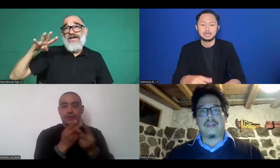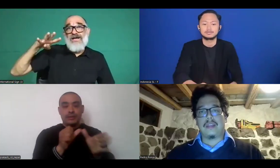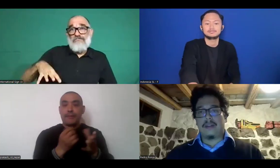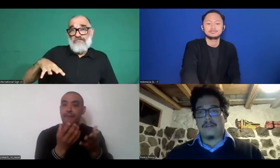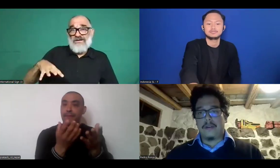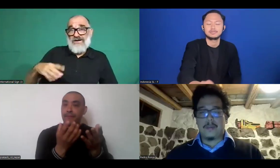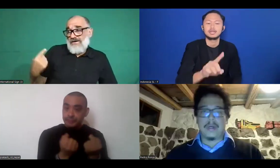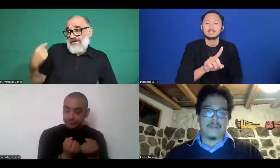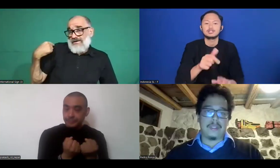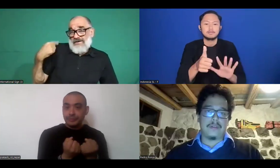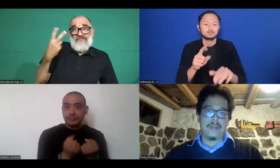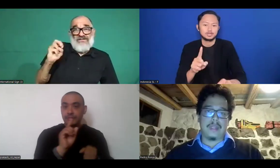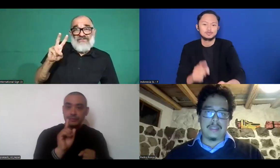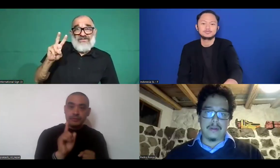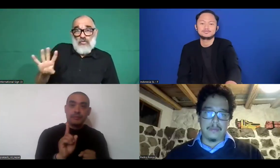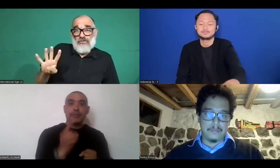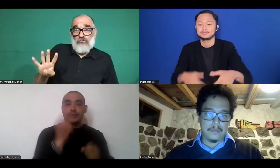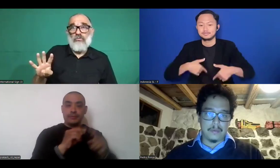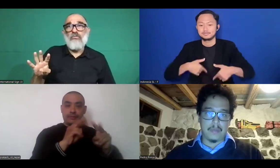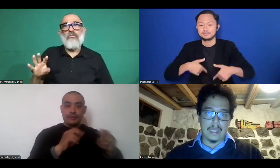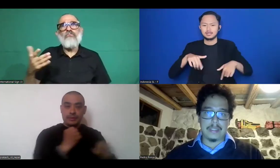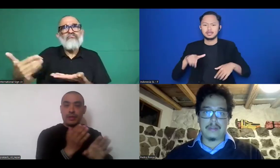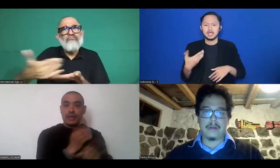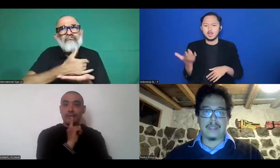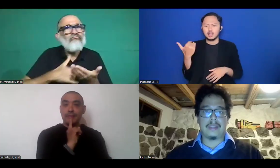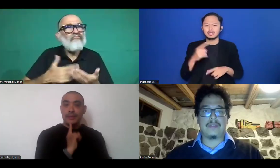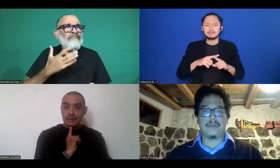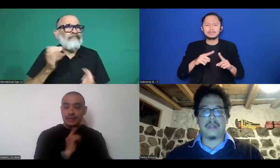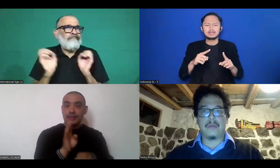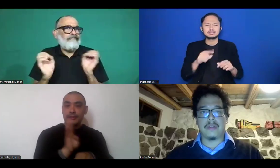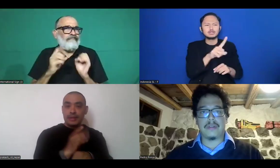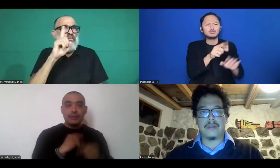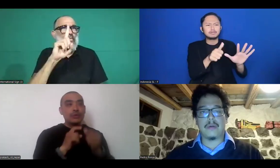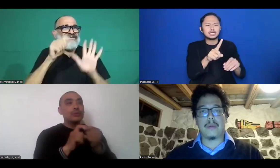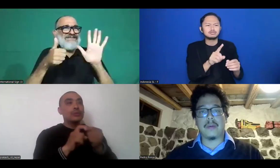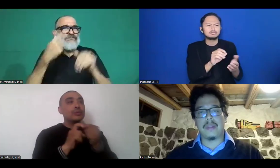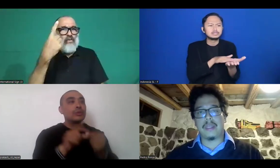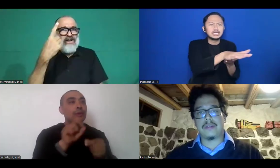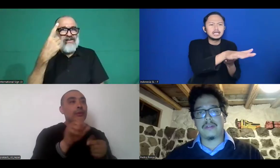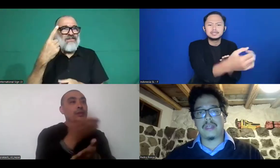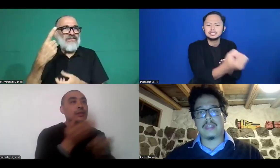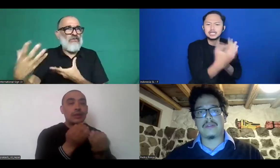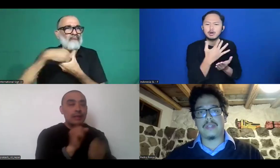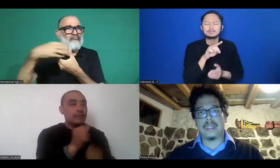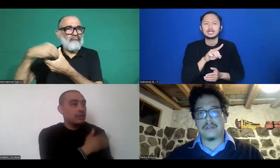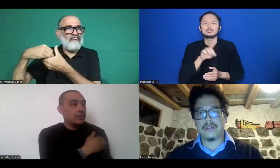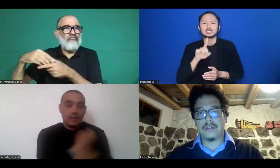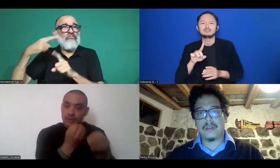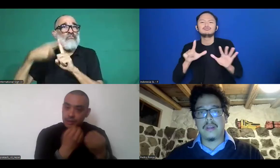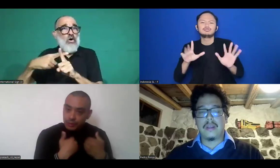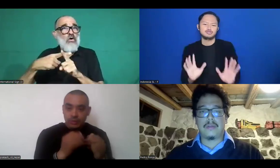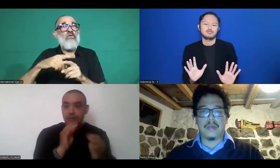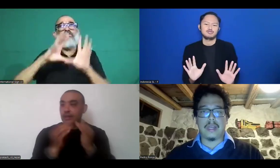And in the first part of this survey last year, we asked grantees to share with us recommendations and